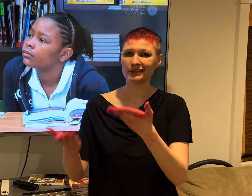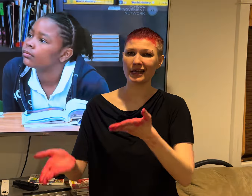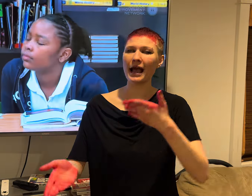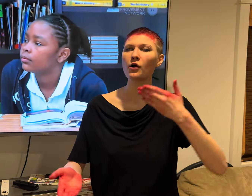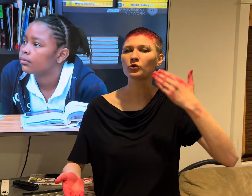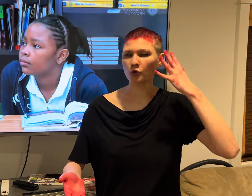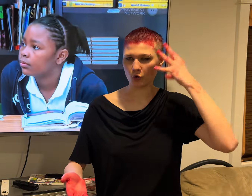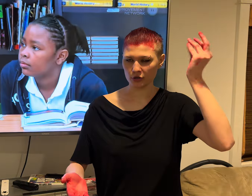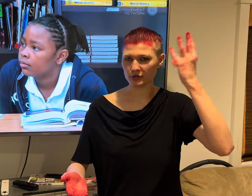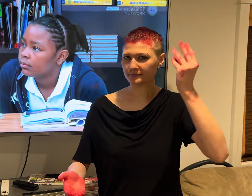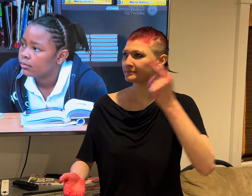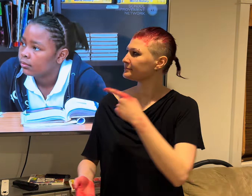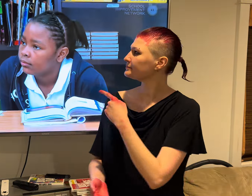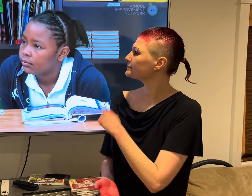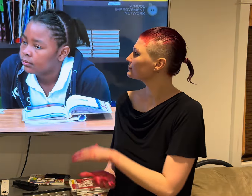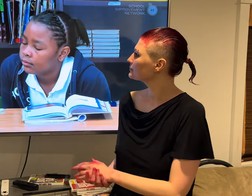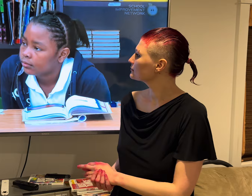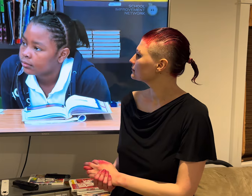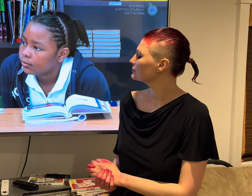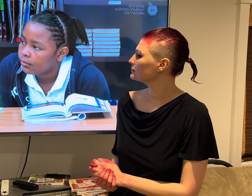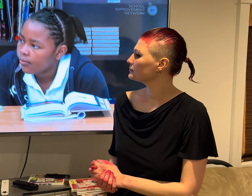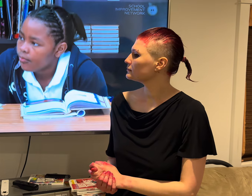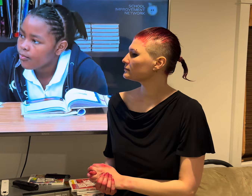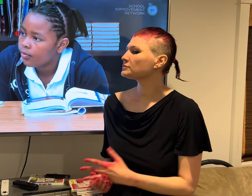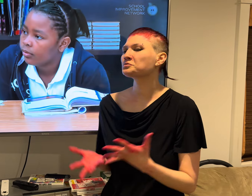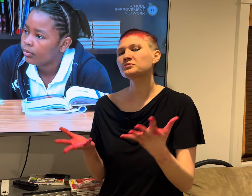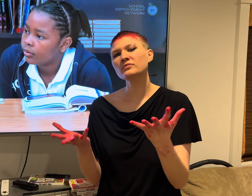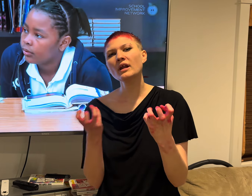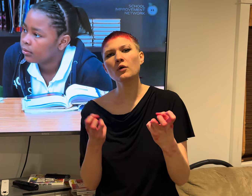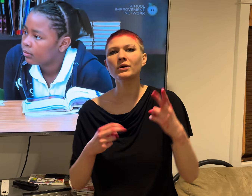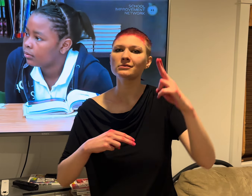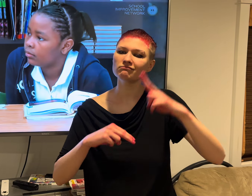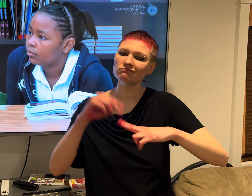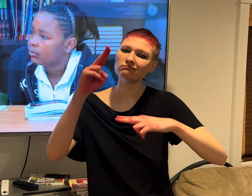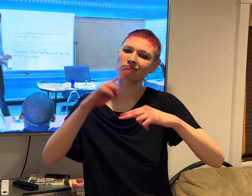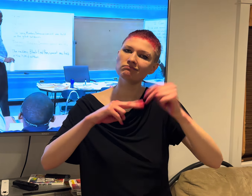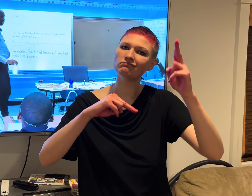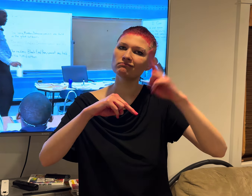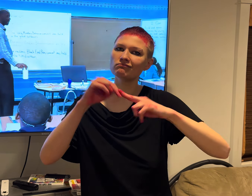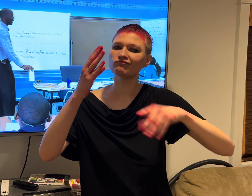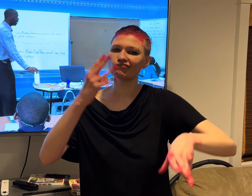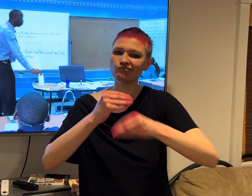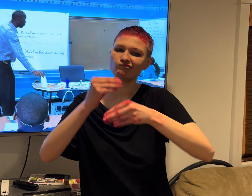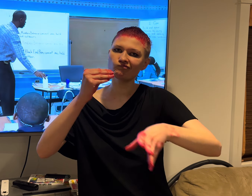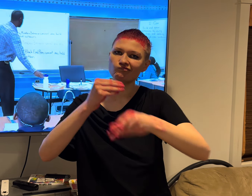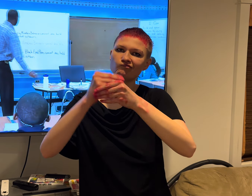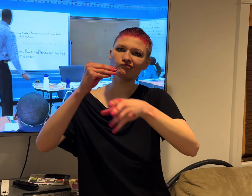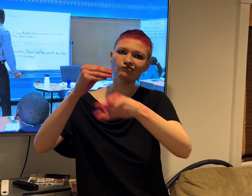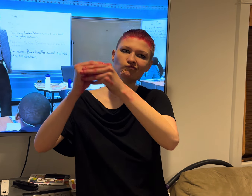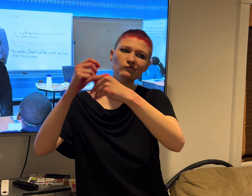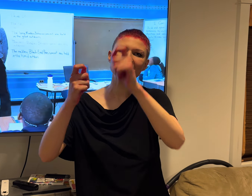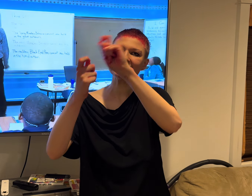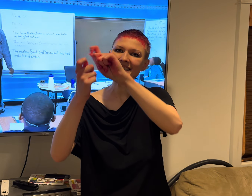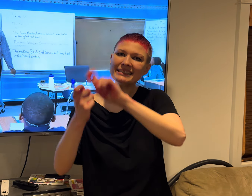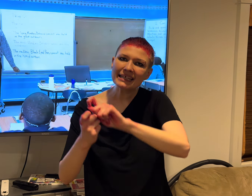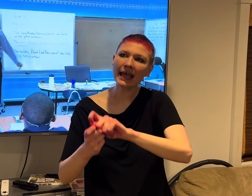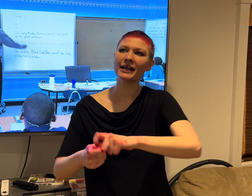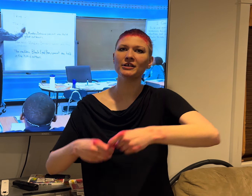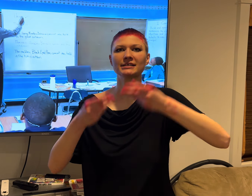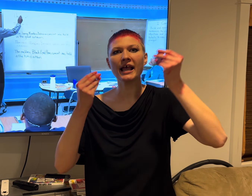to build it, to make it a little more interesting, to give a little more information, add a little more detail to it, you should have